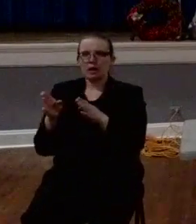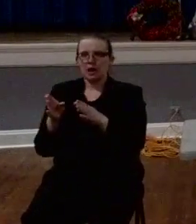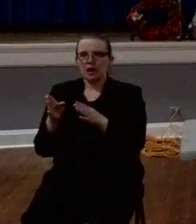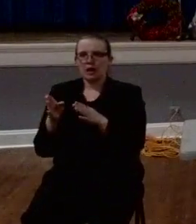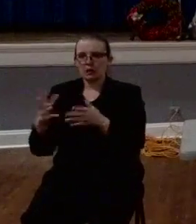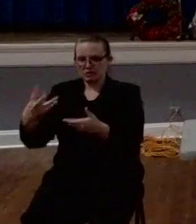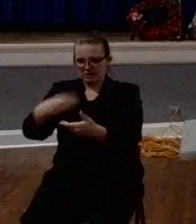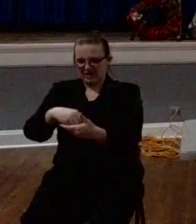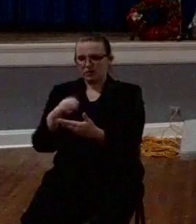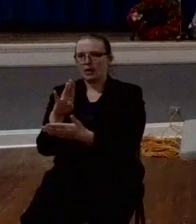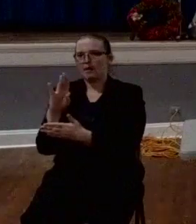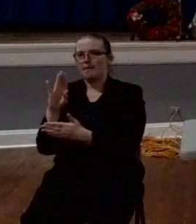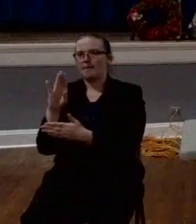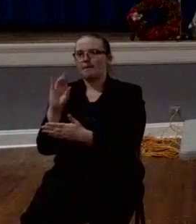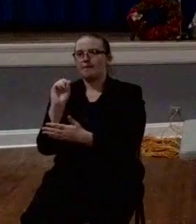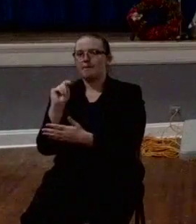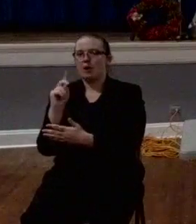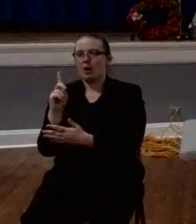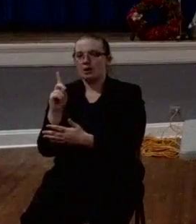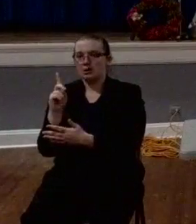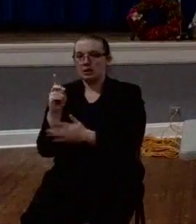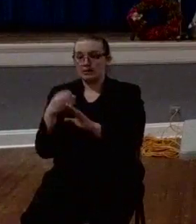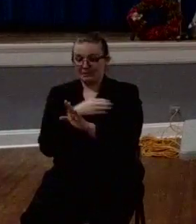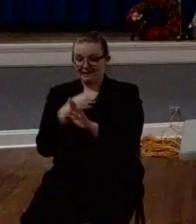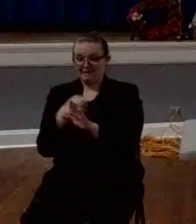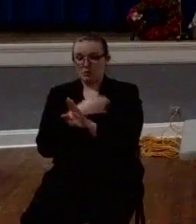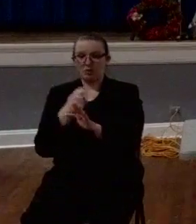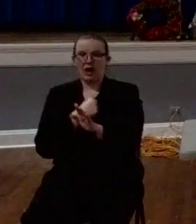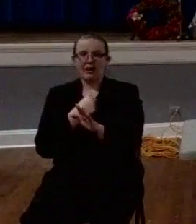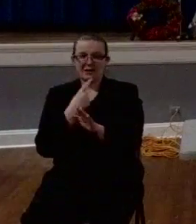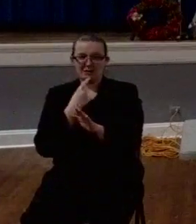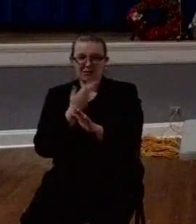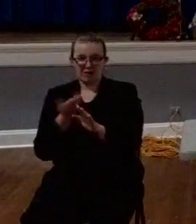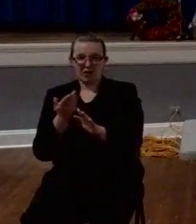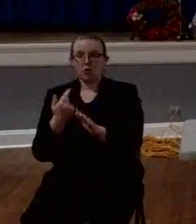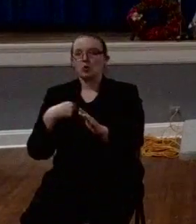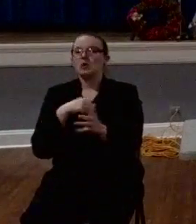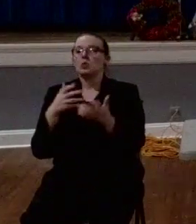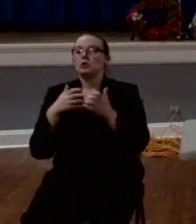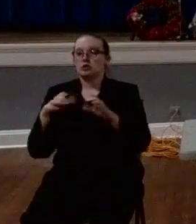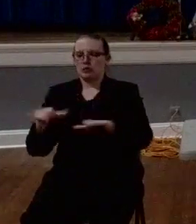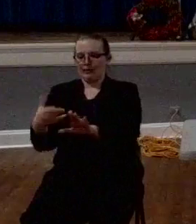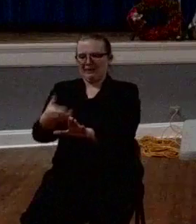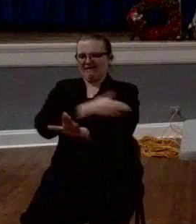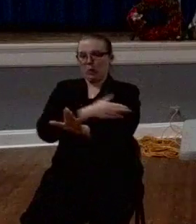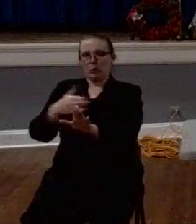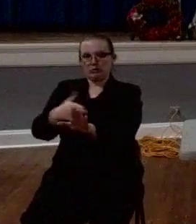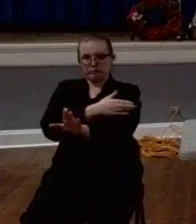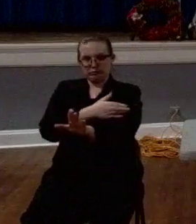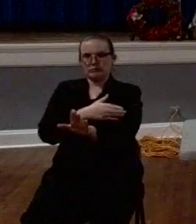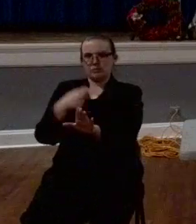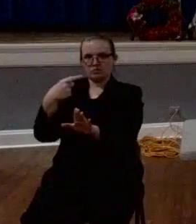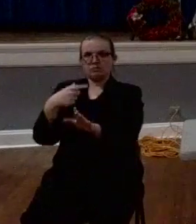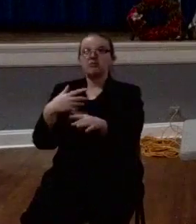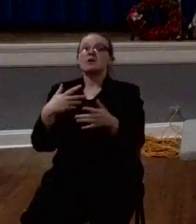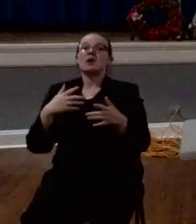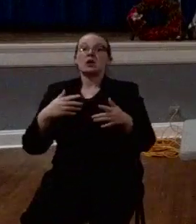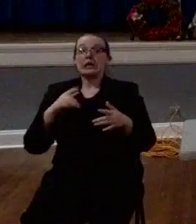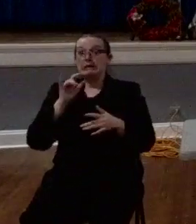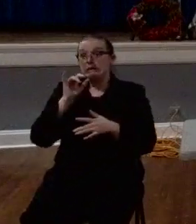a bond, ahead of that, and again, I've referenced some other things that we hope to be able to do before then, if there are